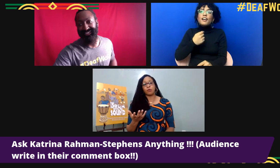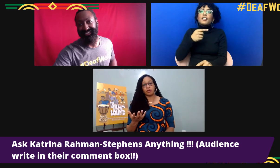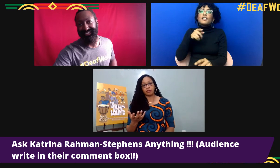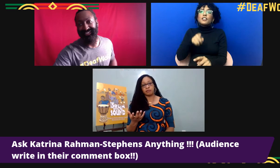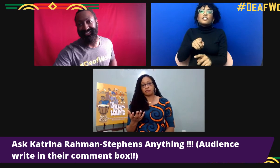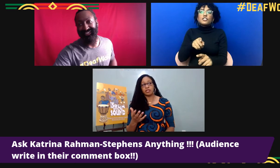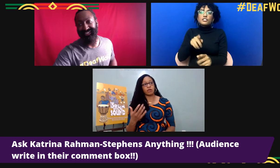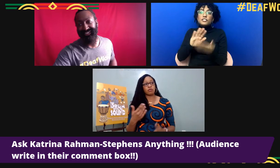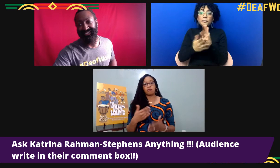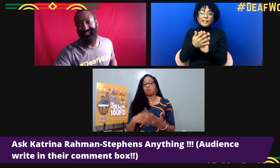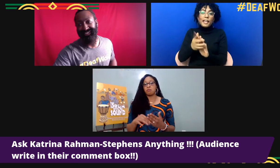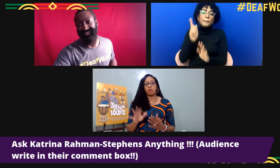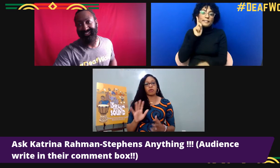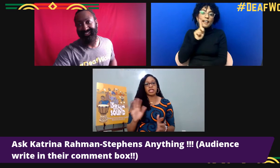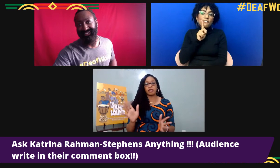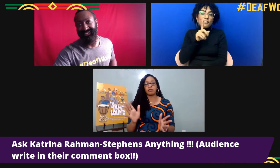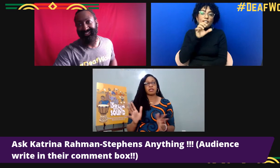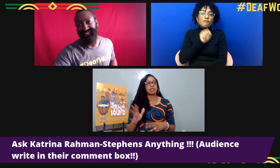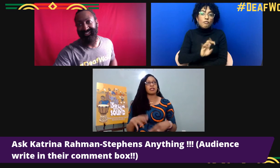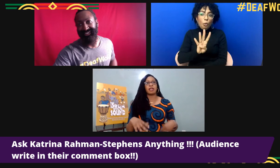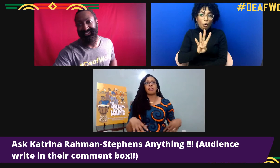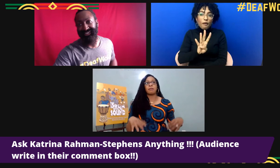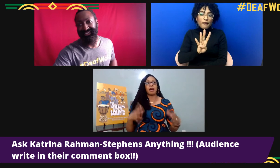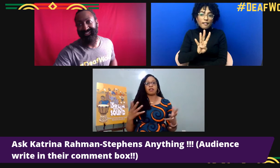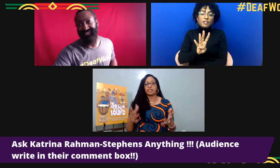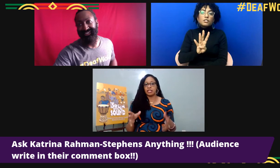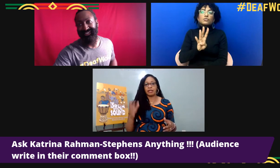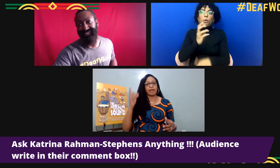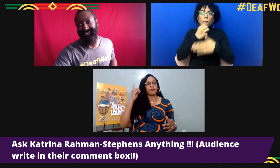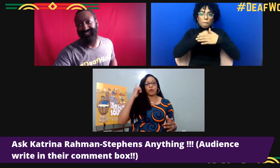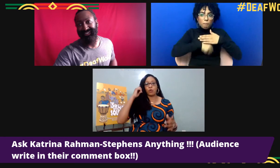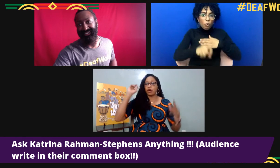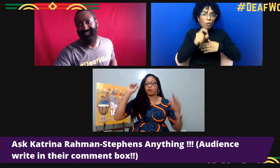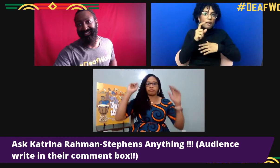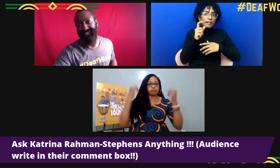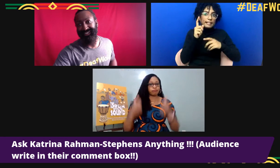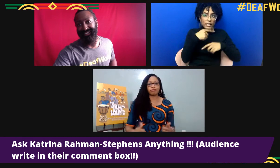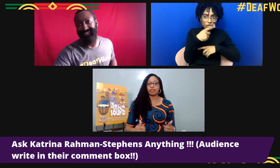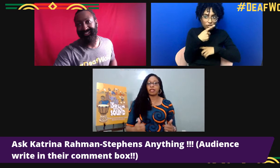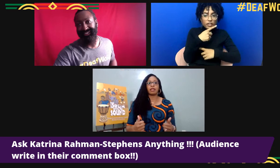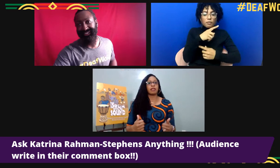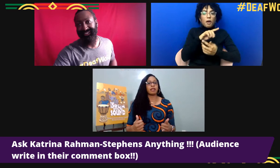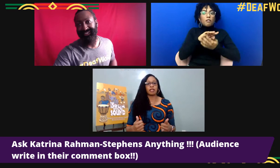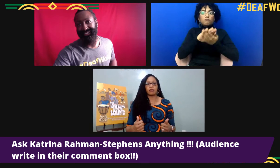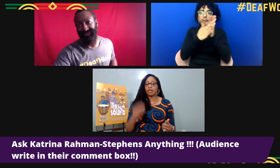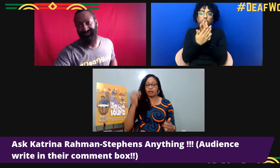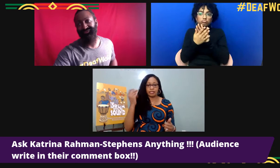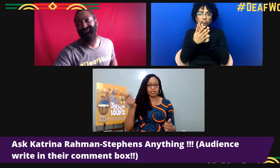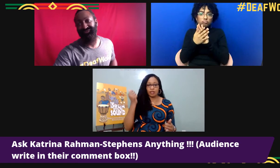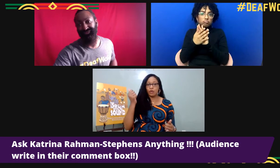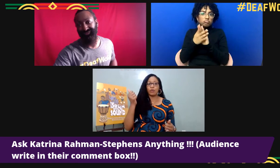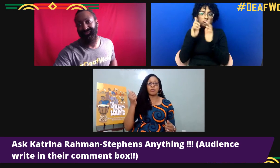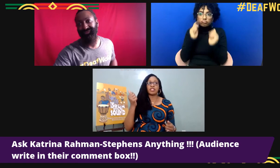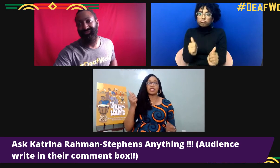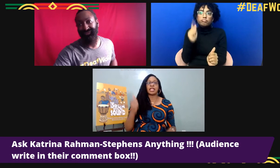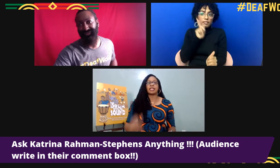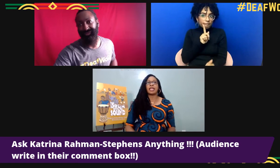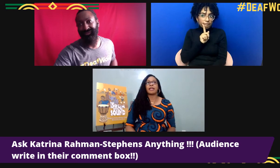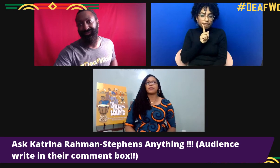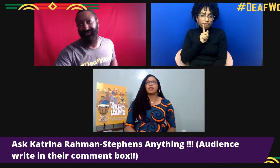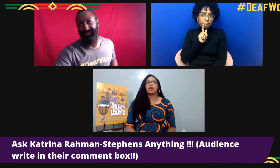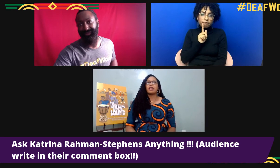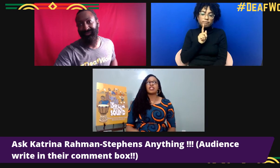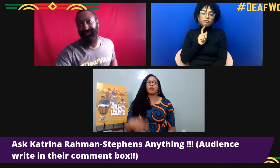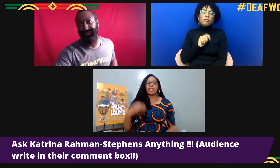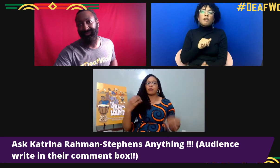age of 4. So born hearing, but all of a sudden at 4, hearing loss went away just like